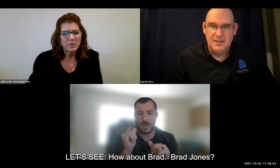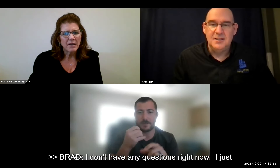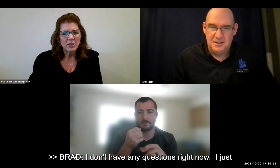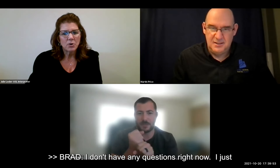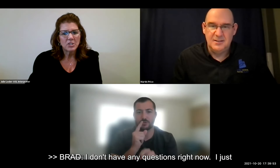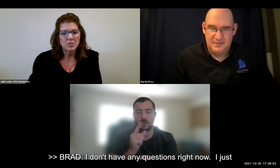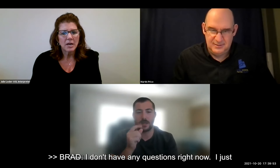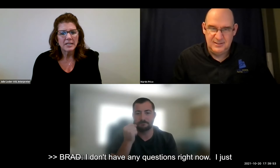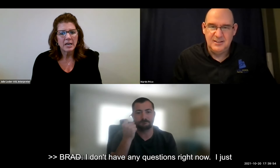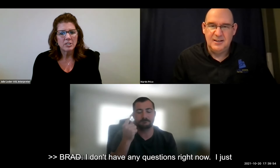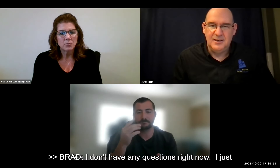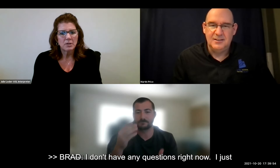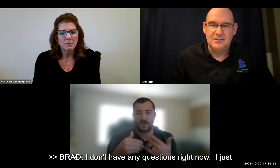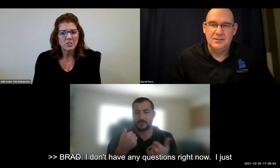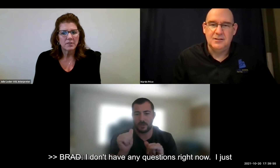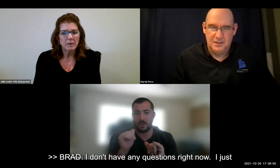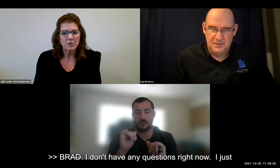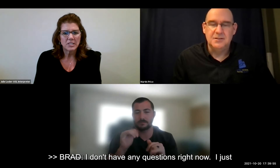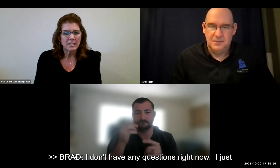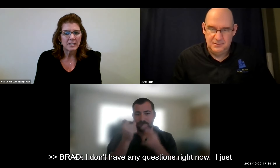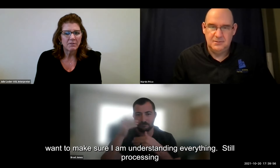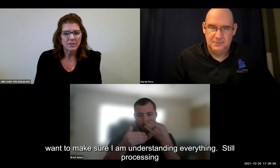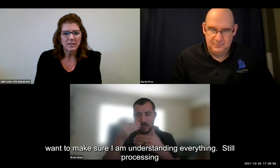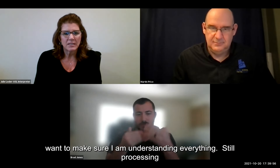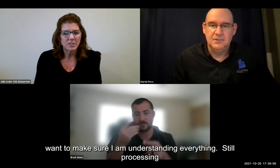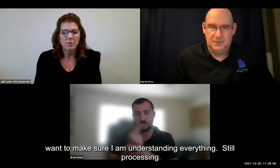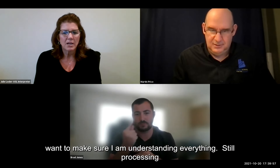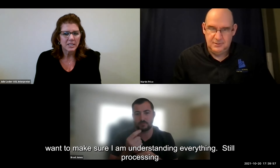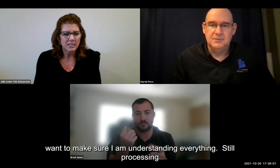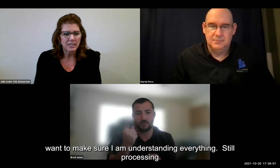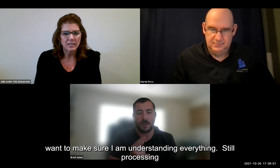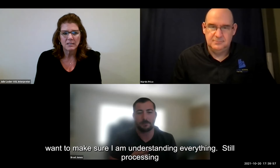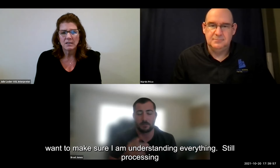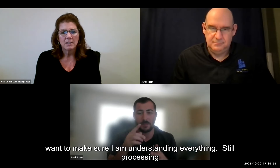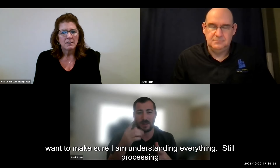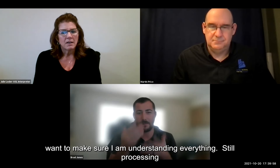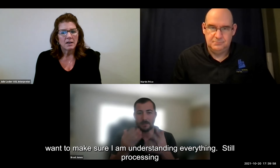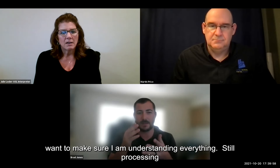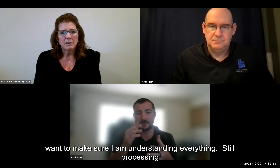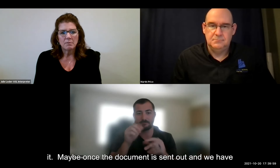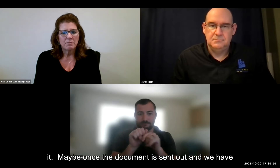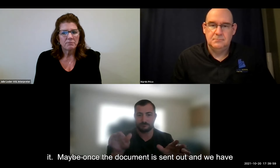I don't really have any questions right now. I just want to make sure that I'm understanding everything, still processing it.